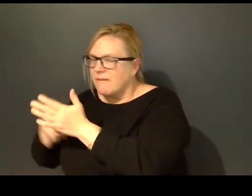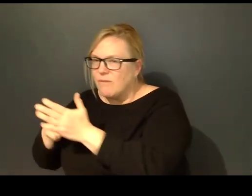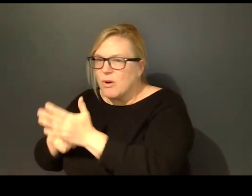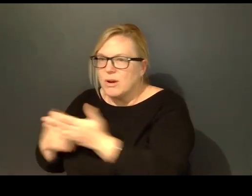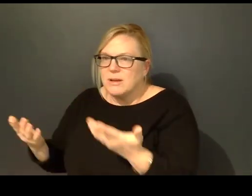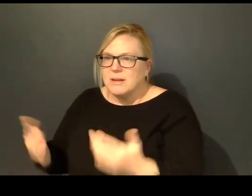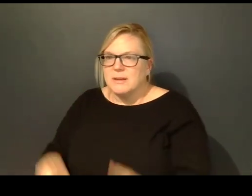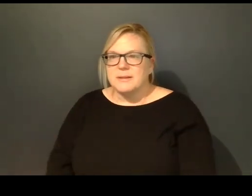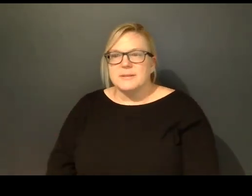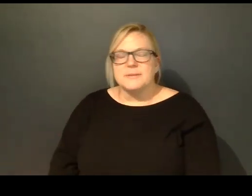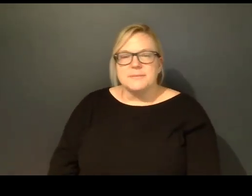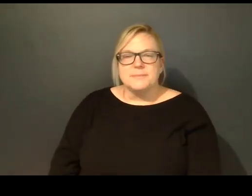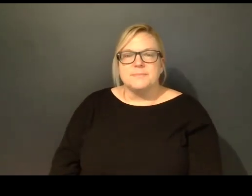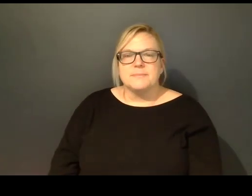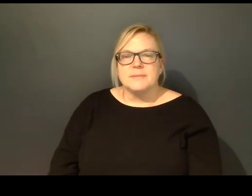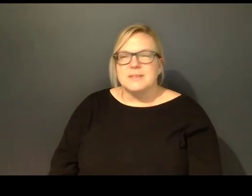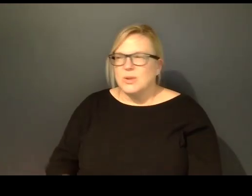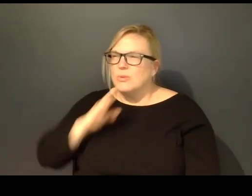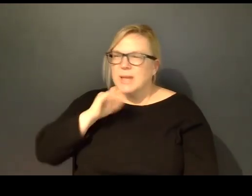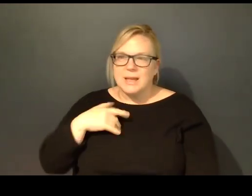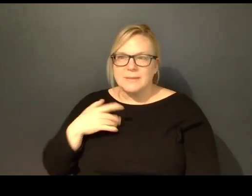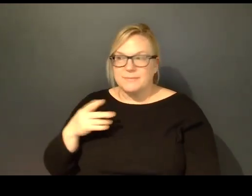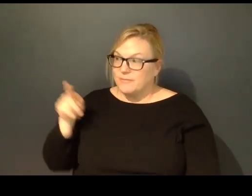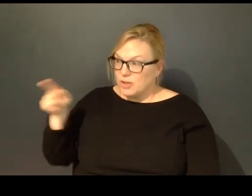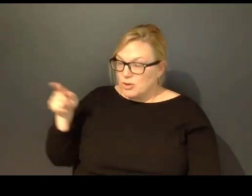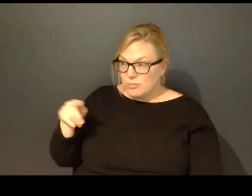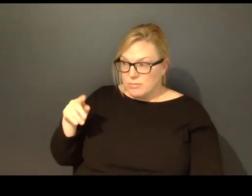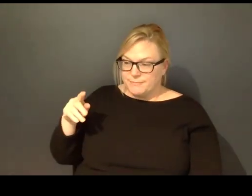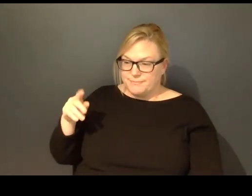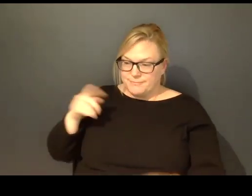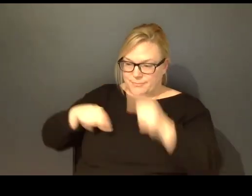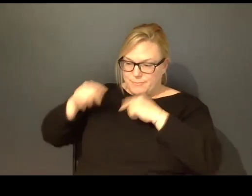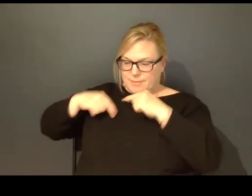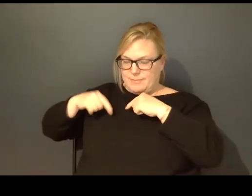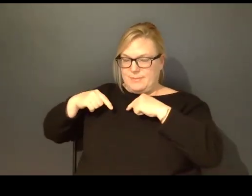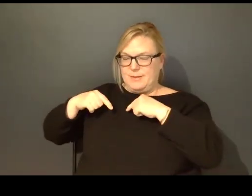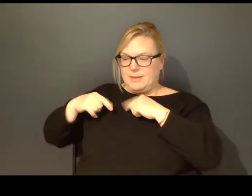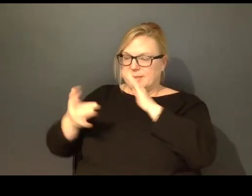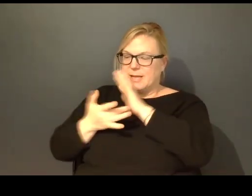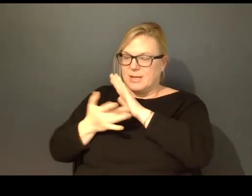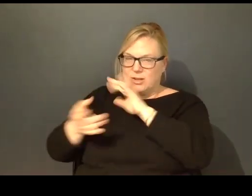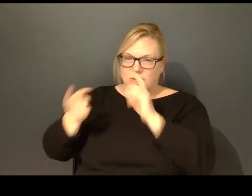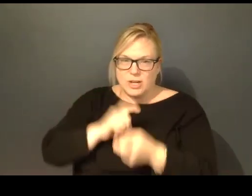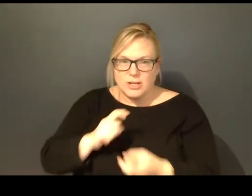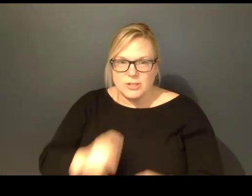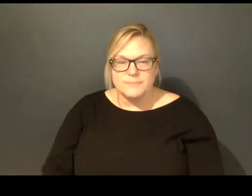Okay. So we're looking to move backwards for our innovation on technological change. Okay. So that seems to be our solution for the